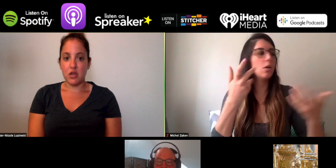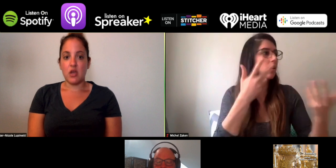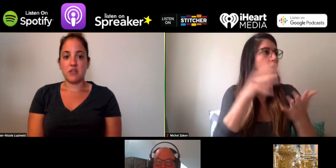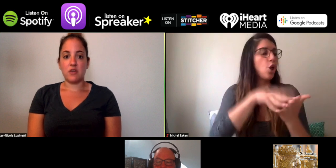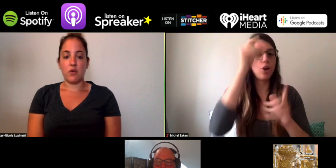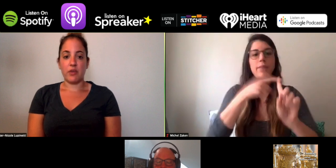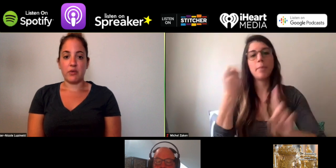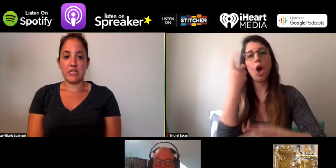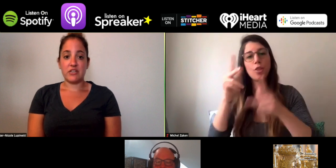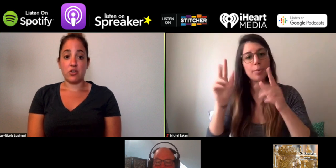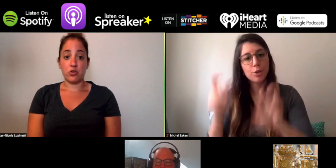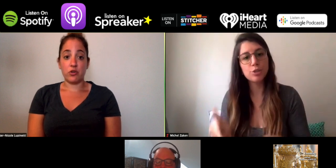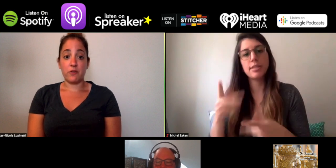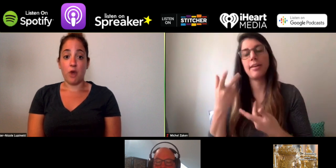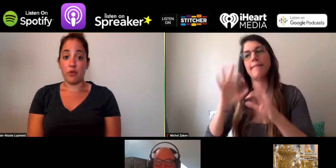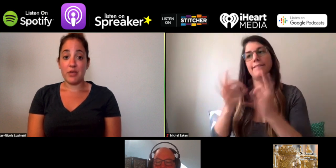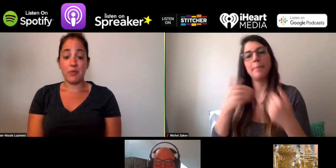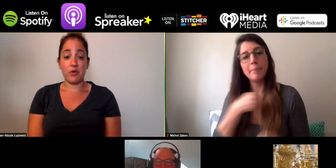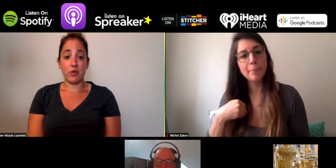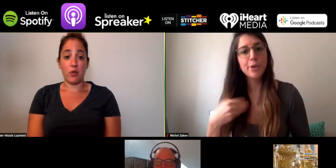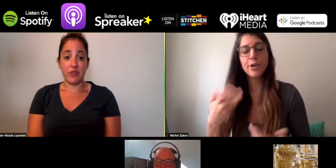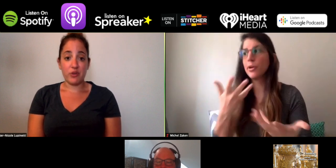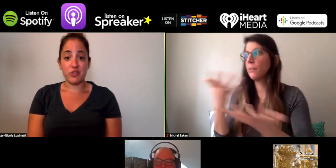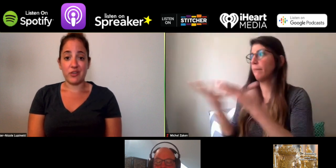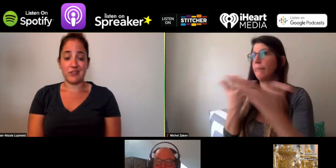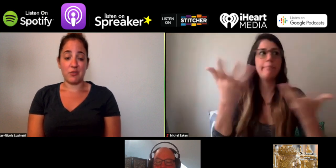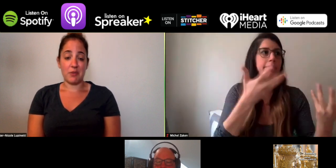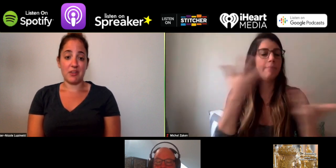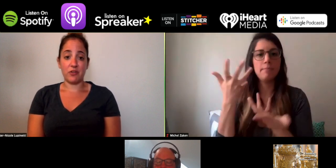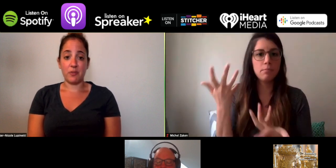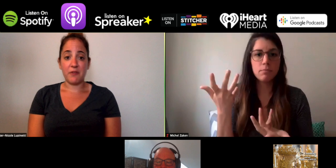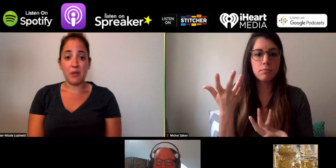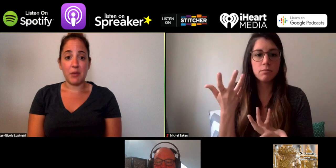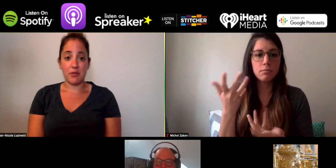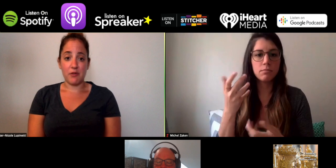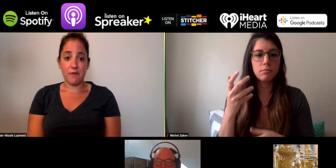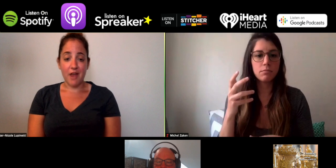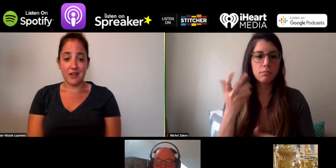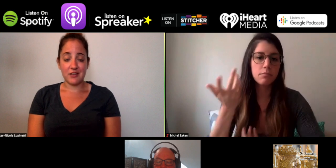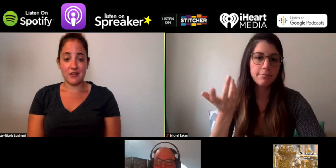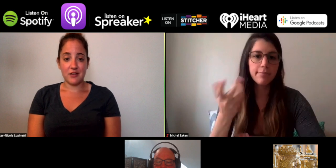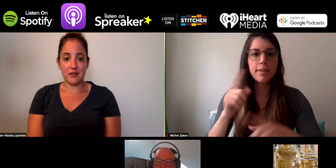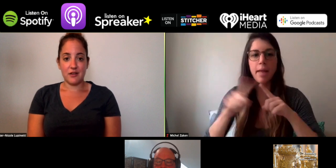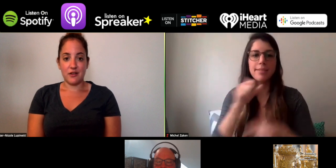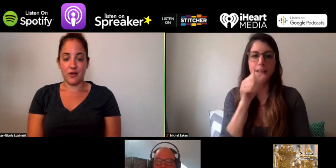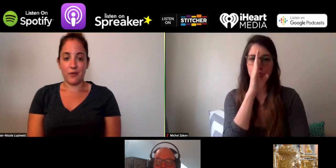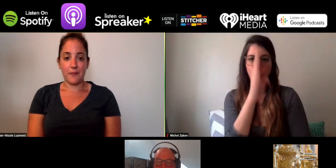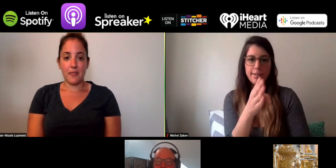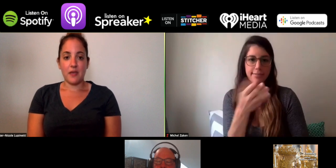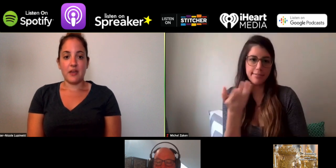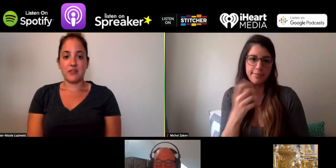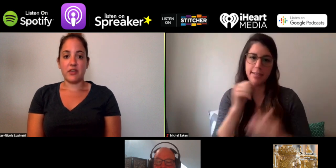information. And so they would need to learn from other people and what they were doing. So maybe they learned from a family member or a friend, you